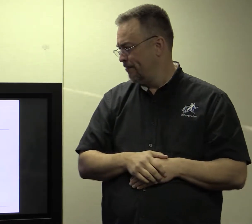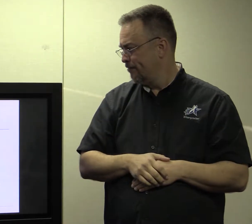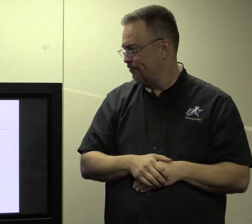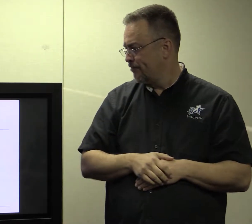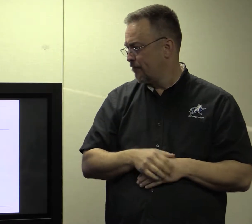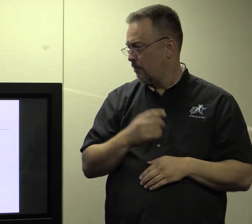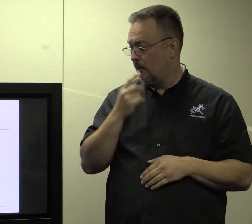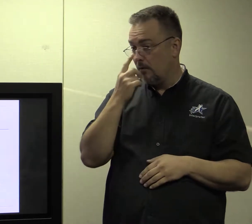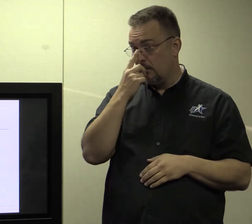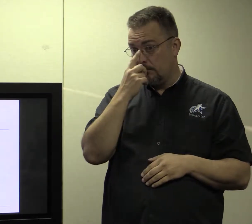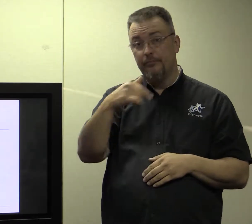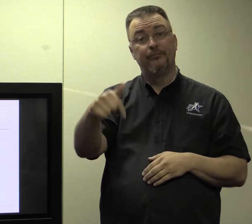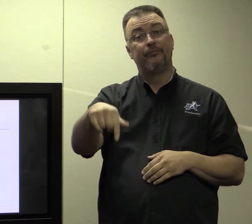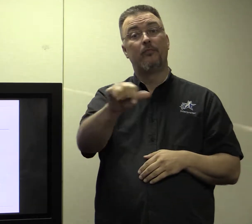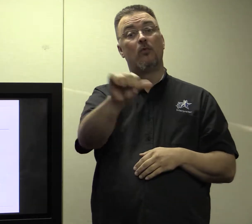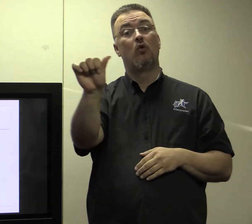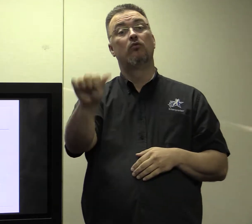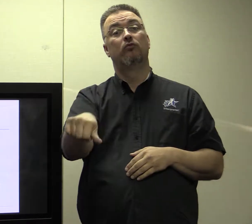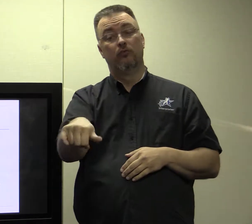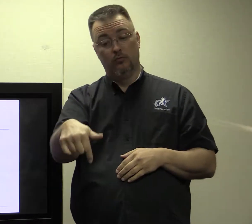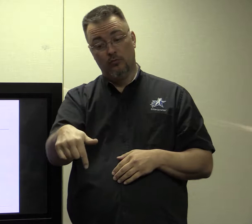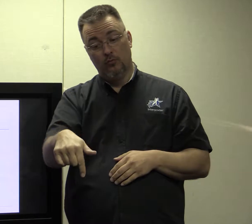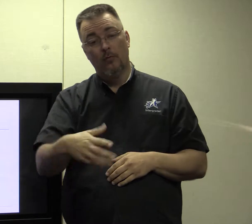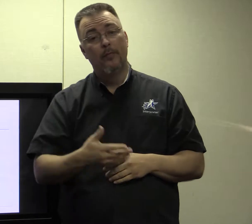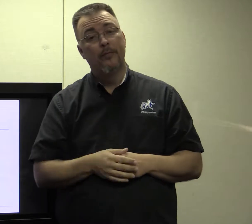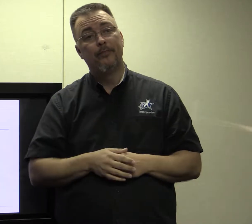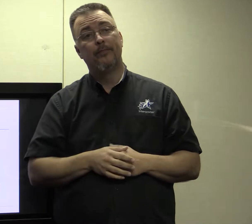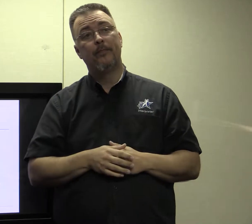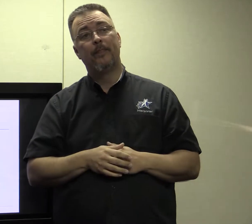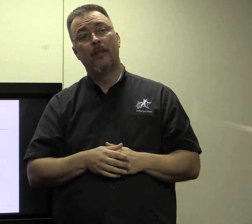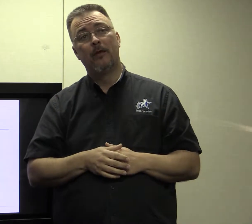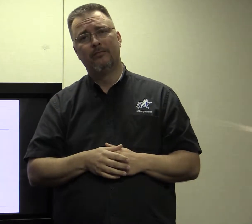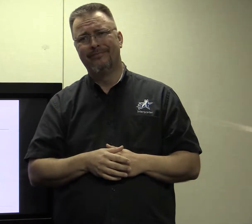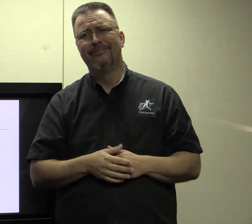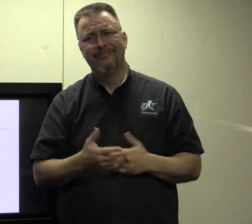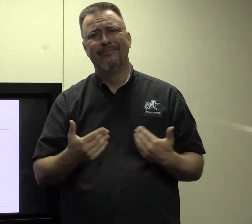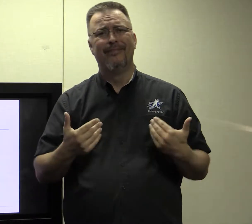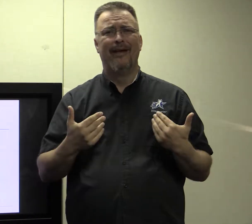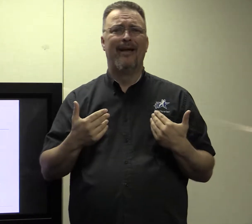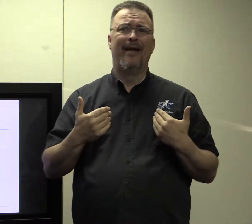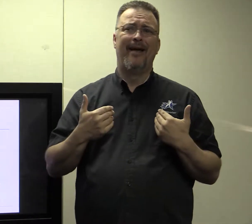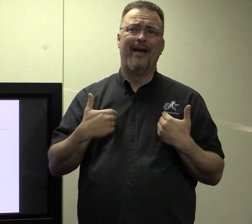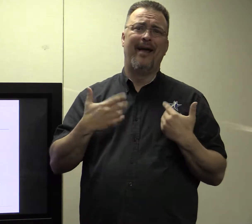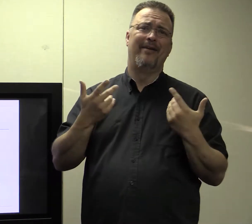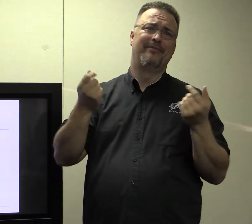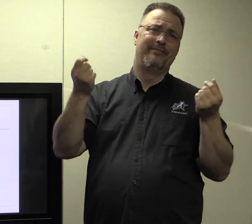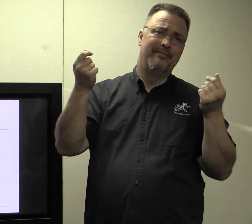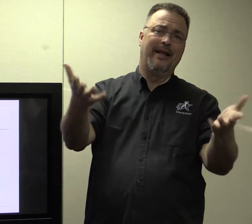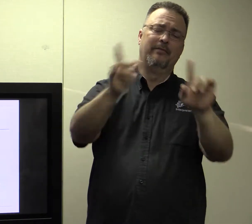Here in Austin, we have quite a bit of array of wildlife, especially bats.